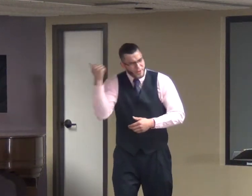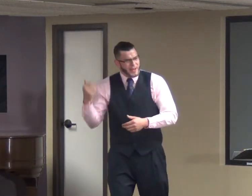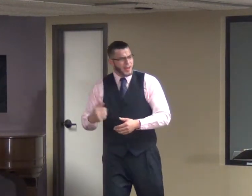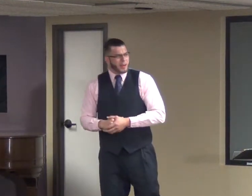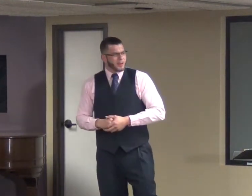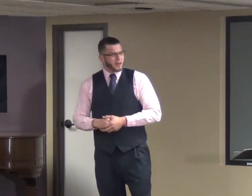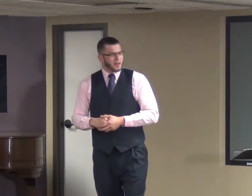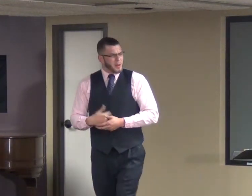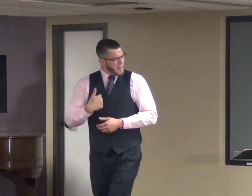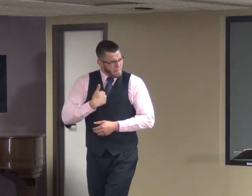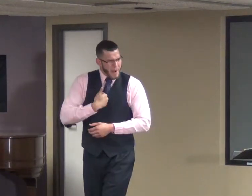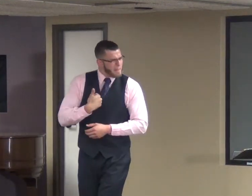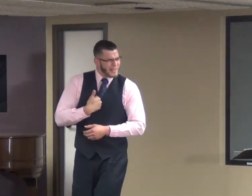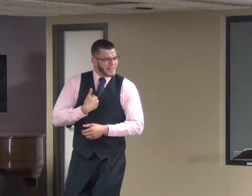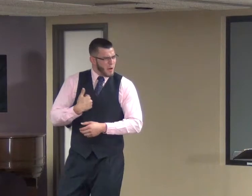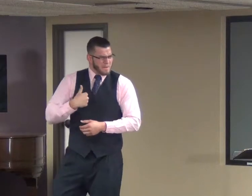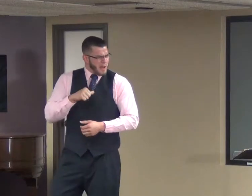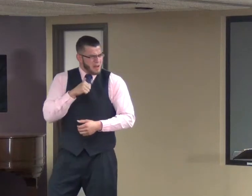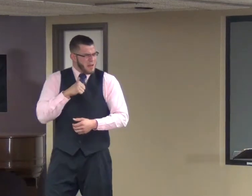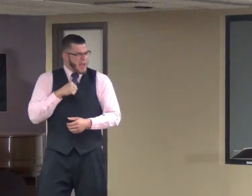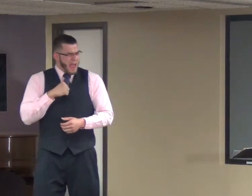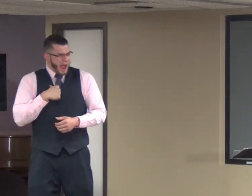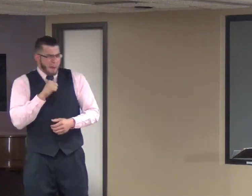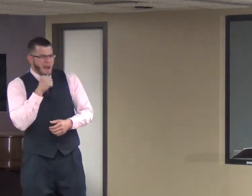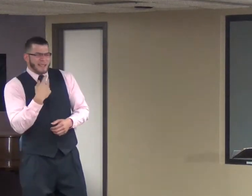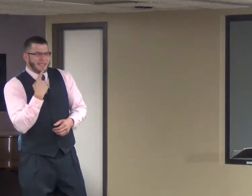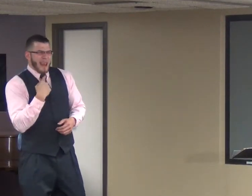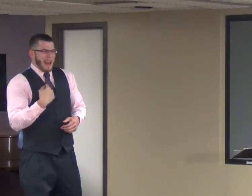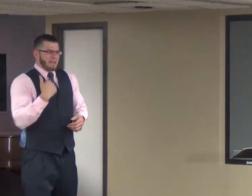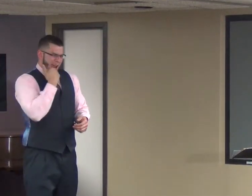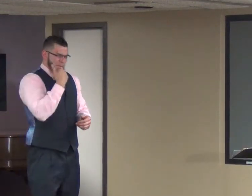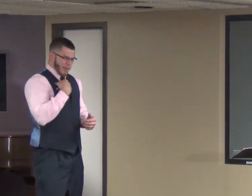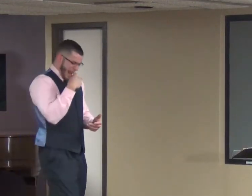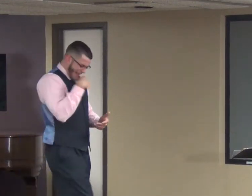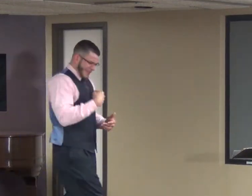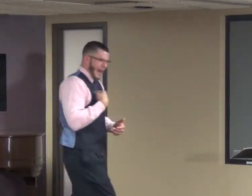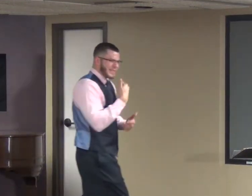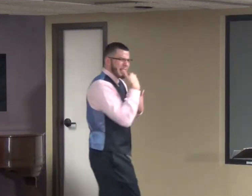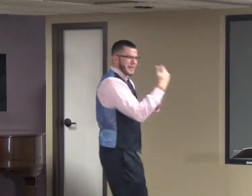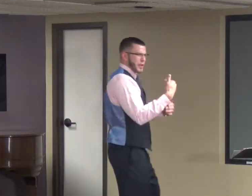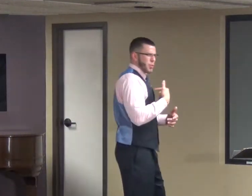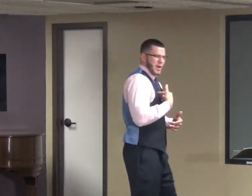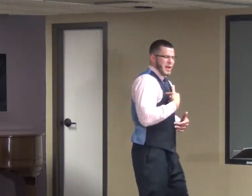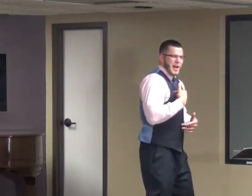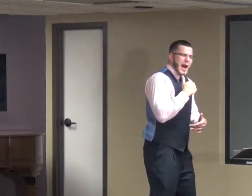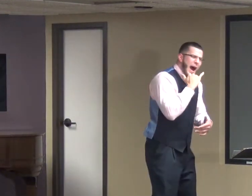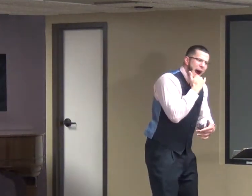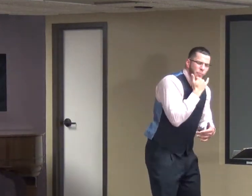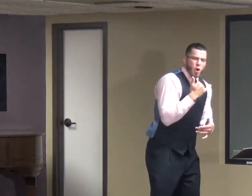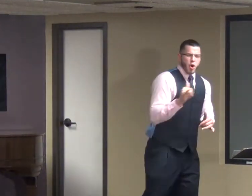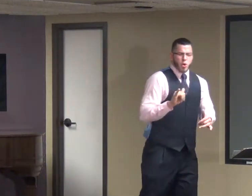We forget. I myself, I'm not saying every day I say thank you. I'm wrong also.